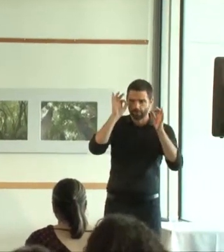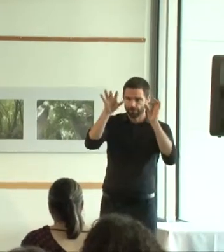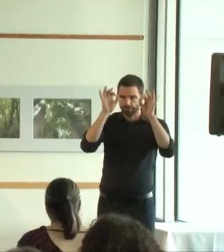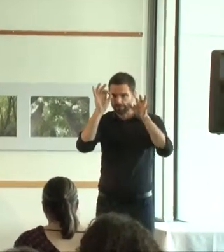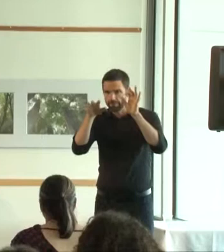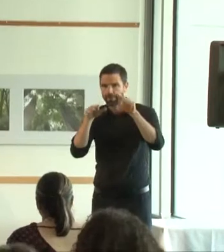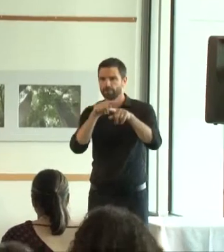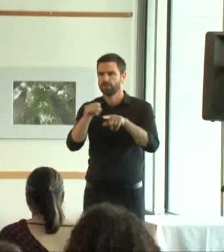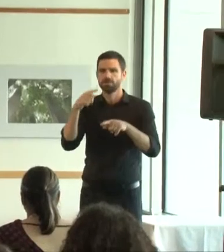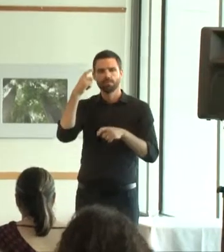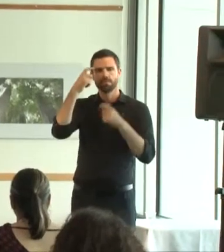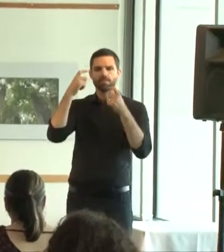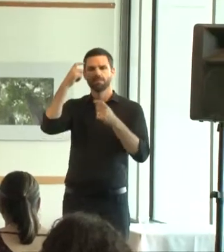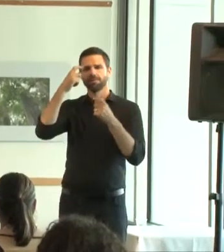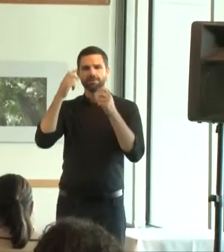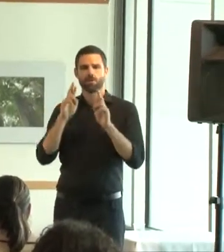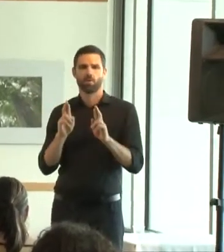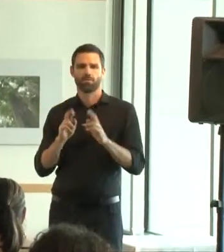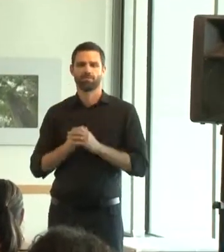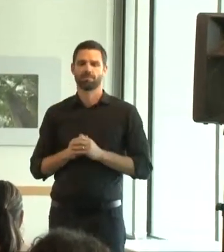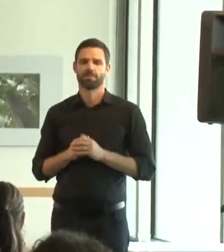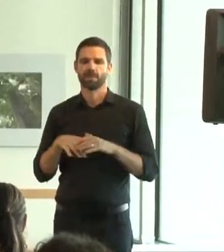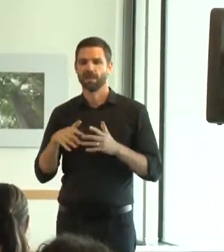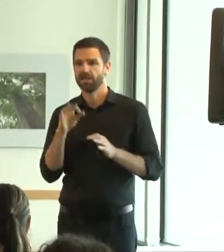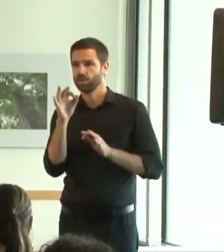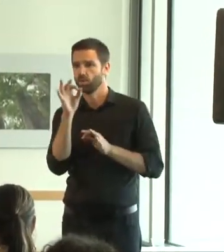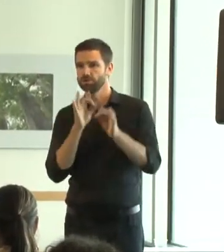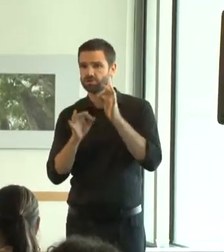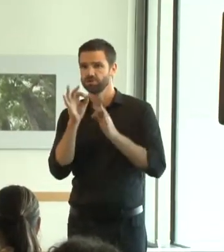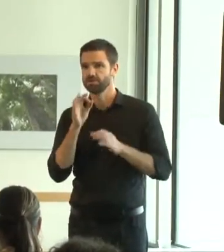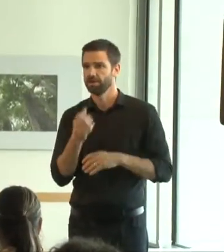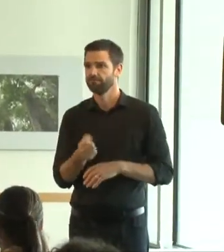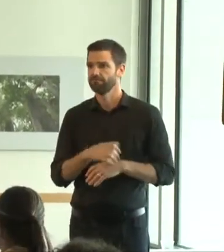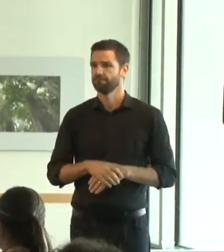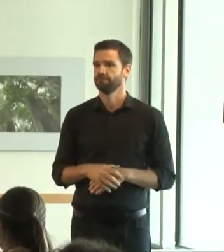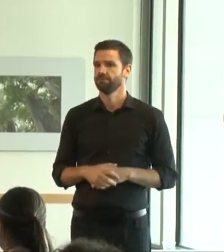prompt a few thoughts. Are there any questions at all?